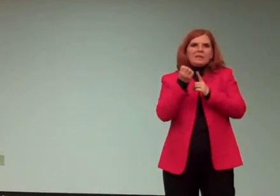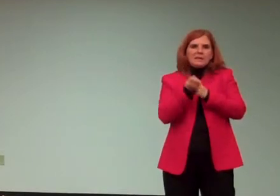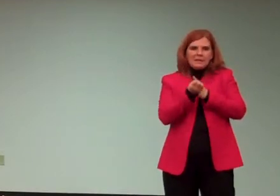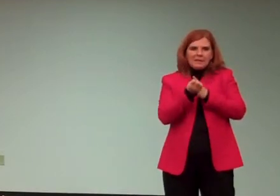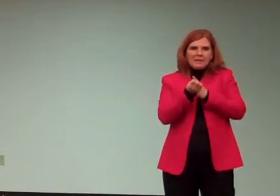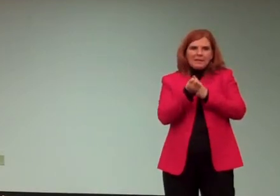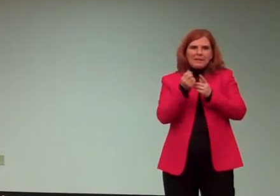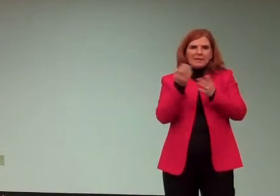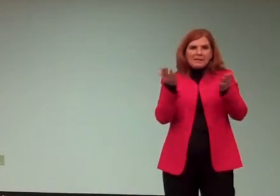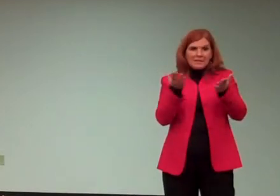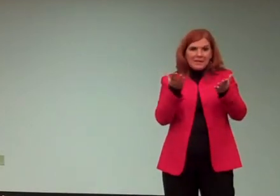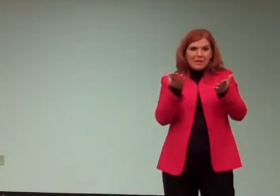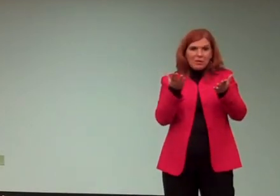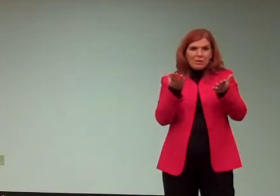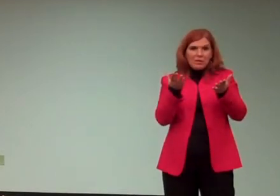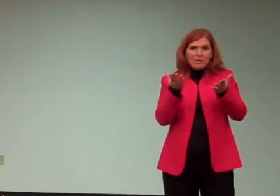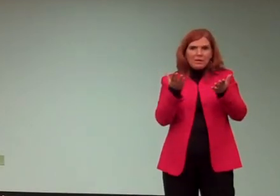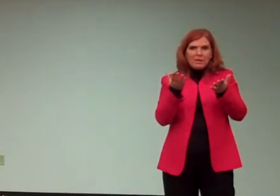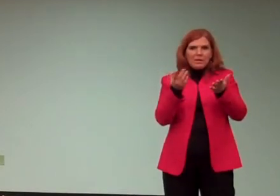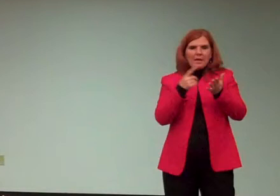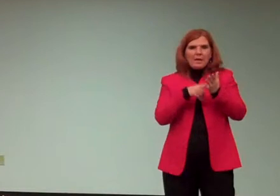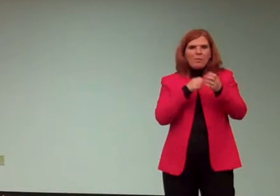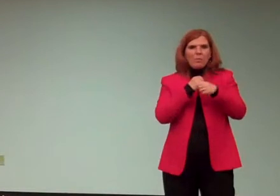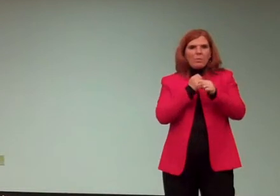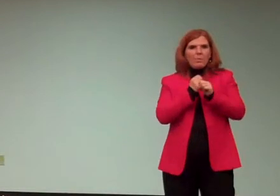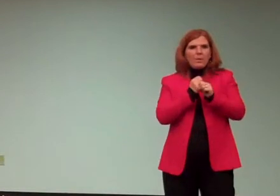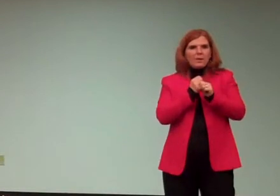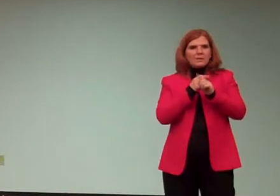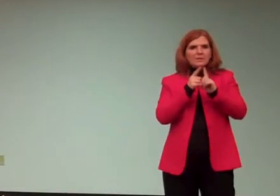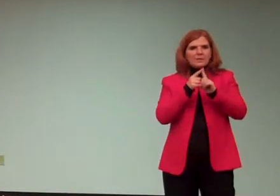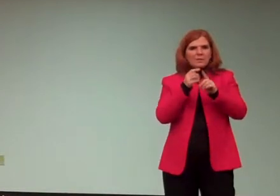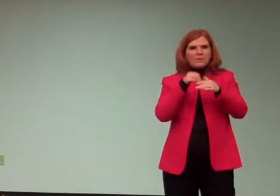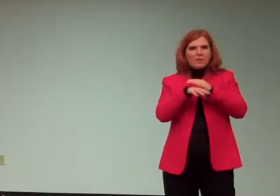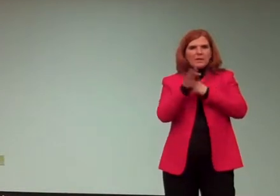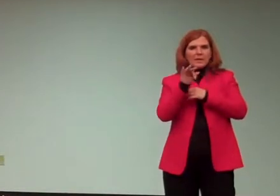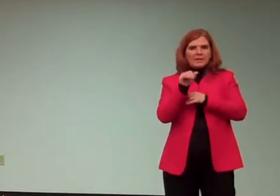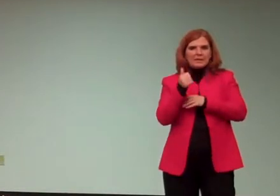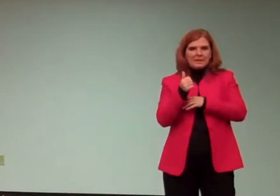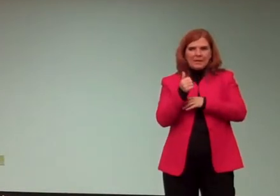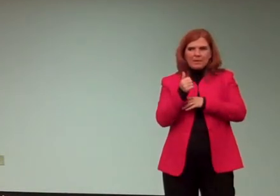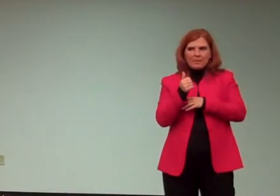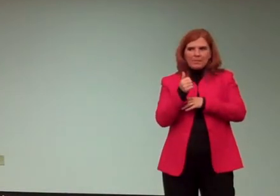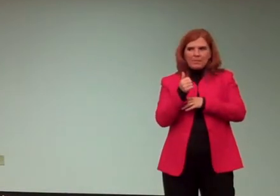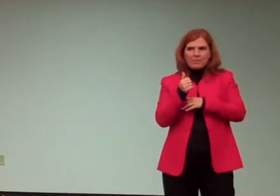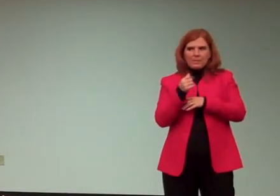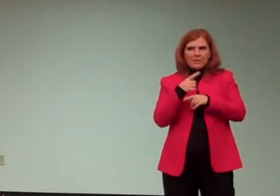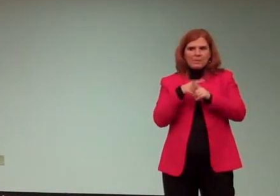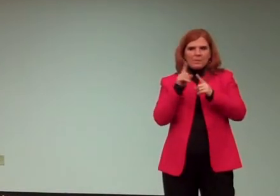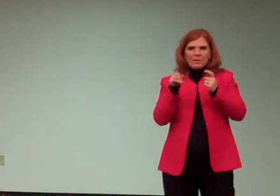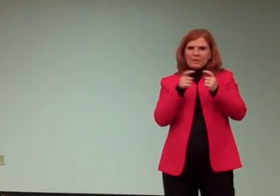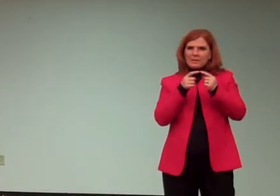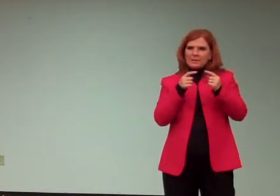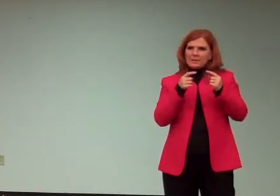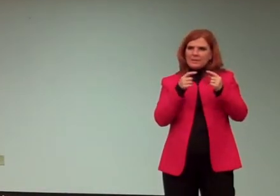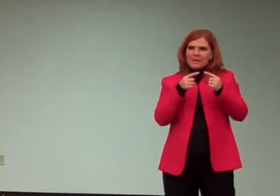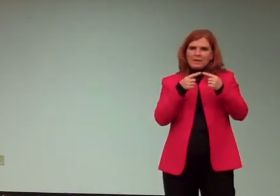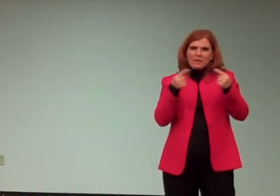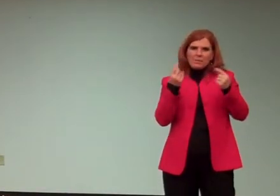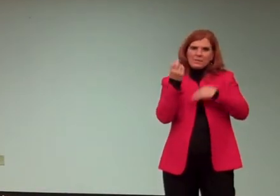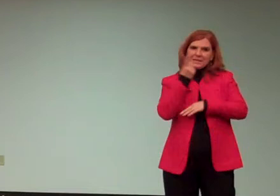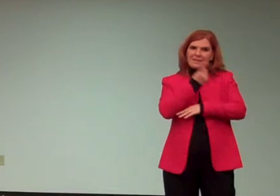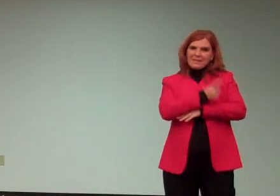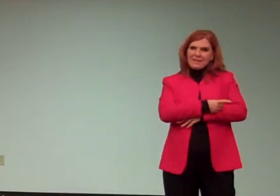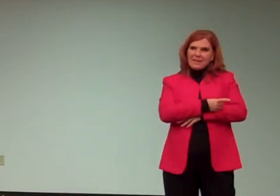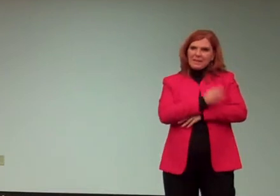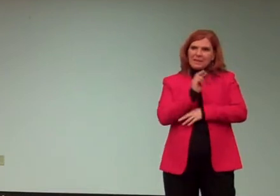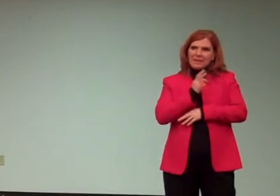ethnicity that's here and what made us stand apart in 1910. But it's the exact opposite today.